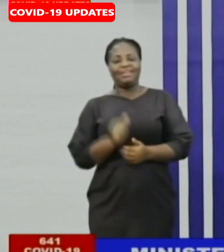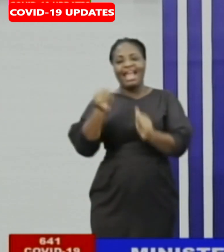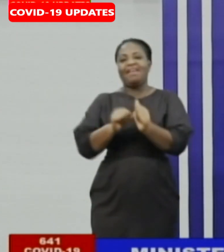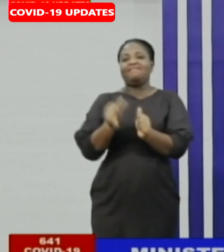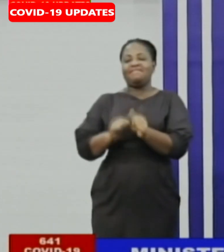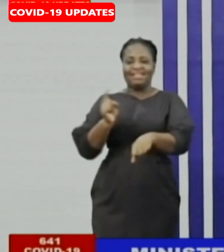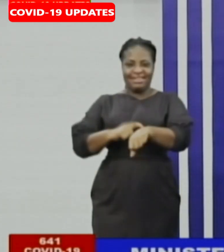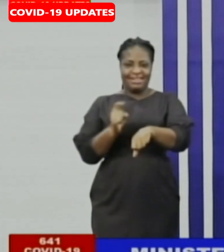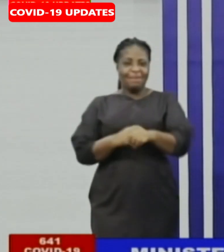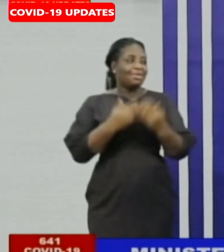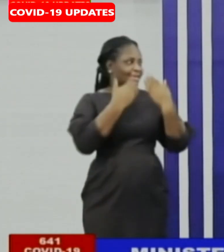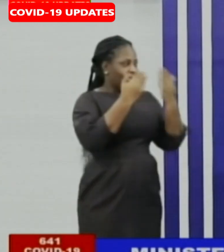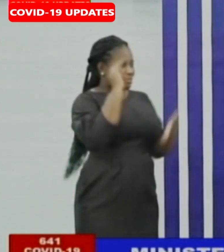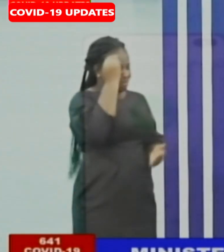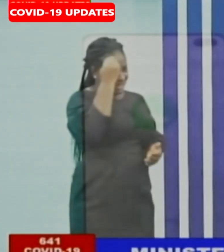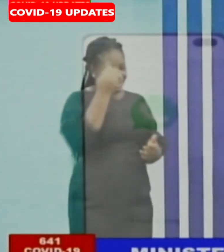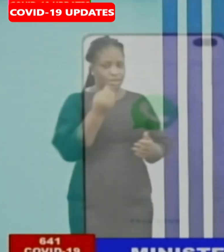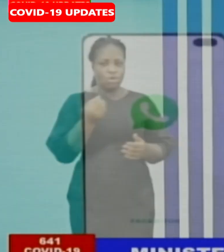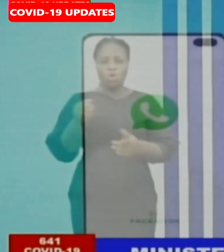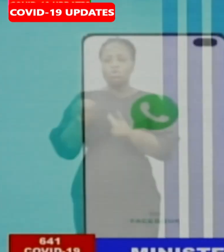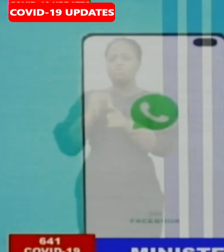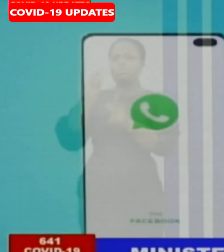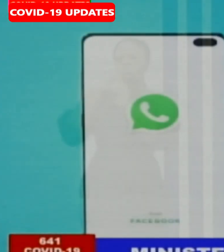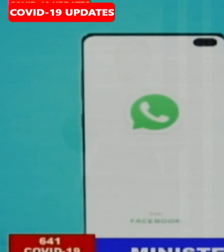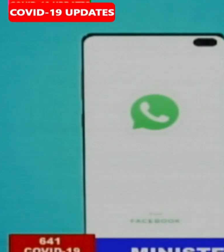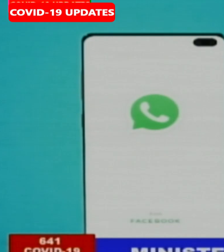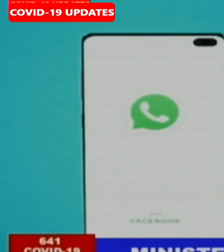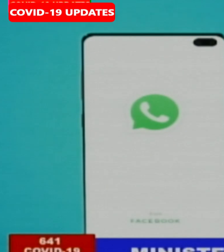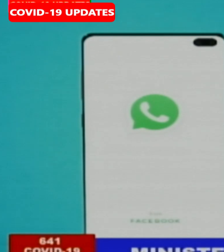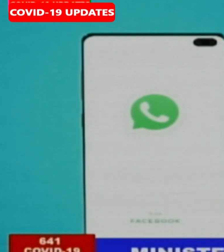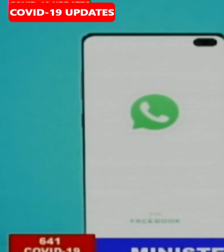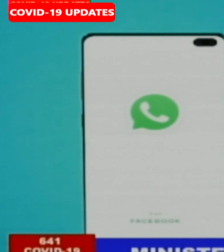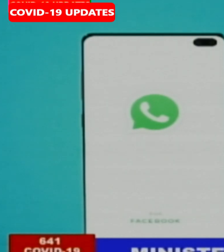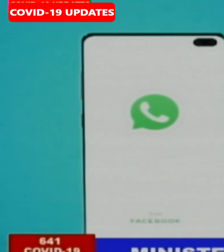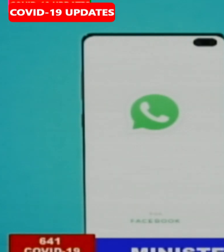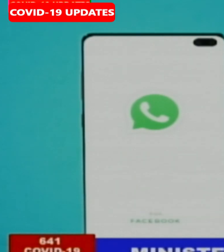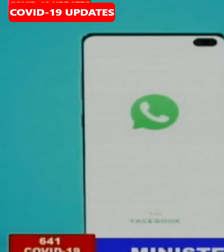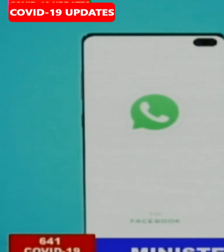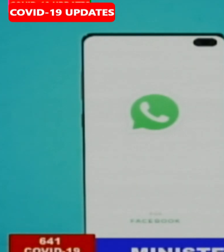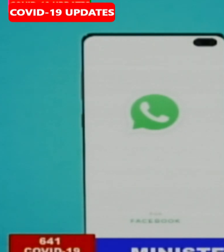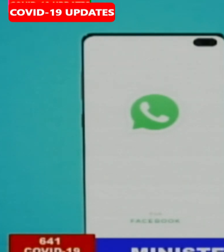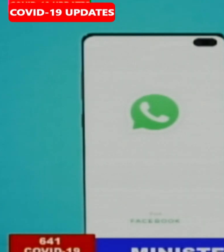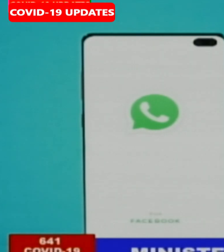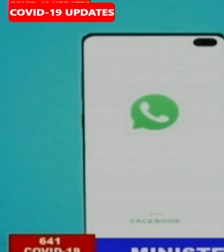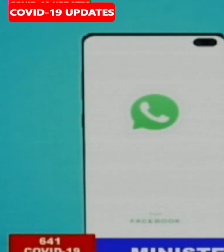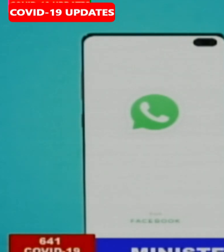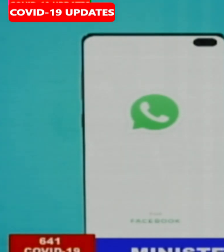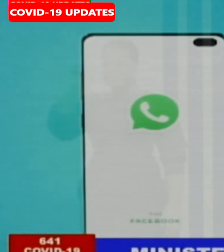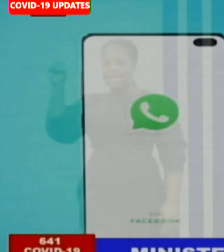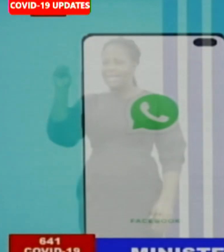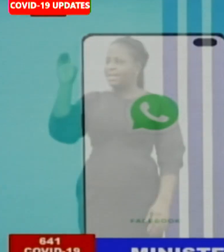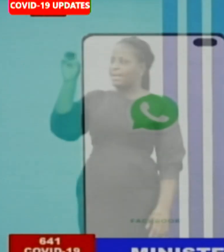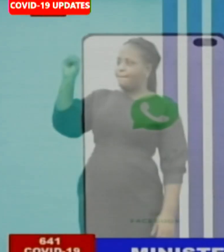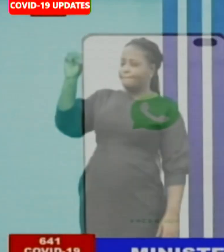every now and then. Minister, thank you. So about 4.8 million meters. About 4.8 million